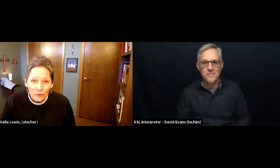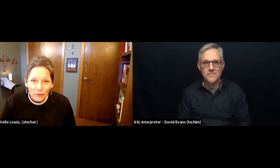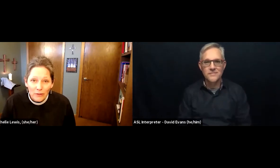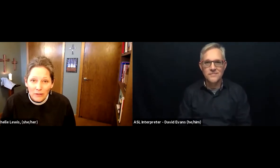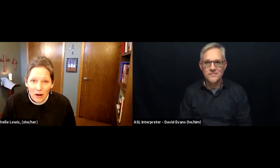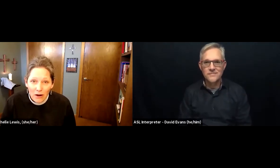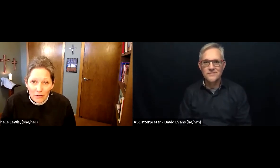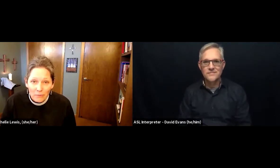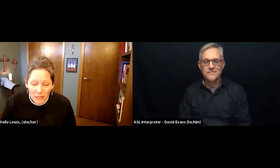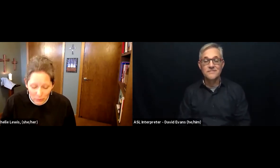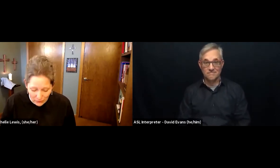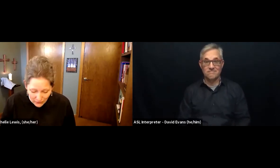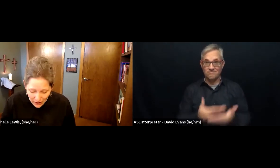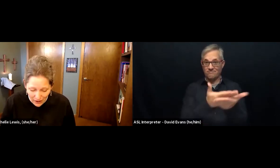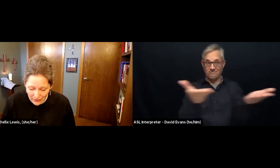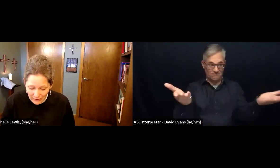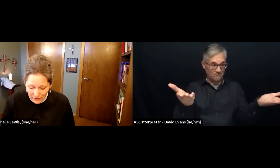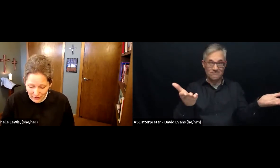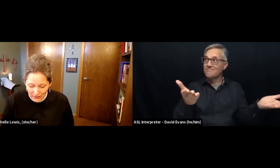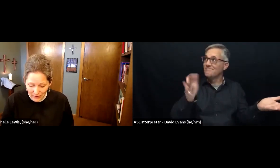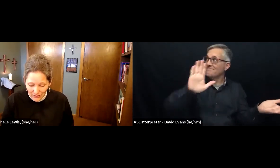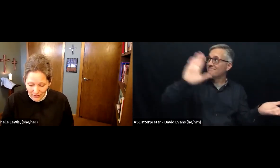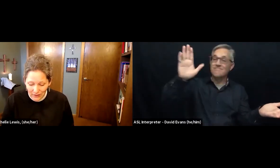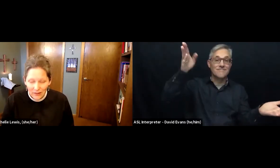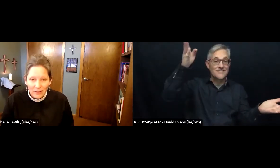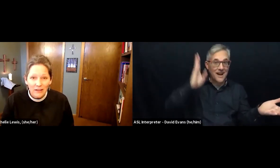You are the people of God.